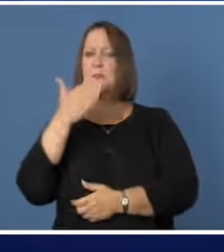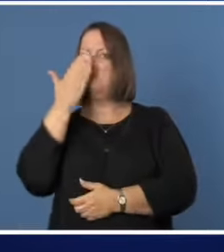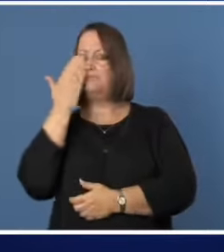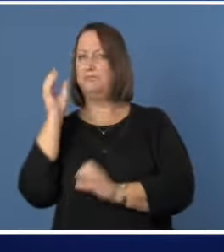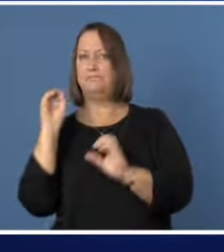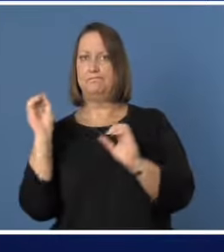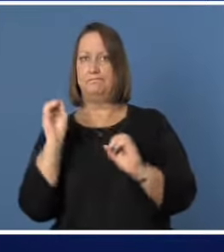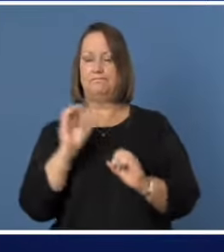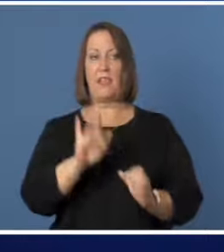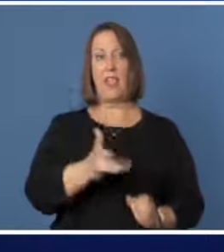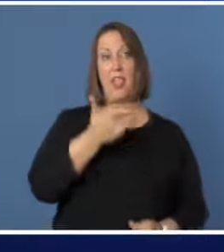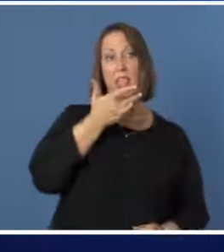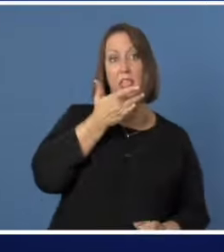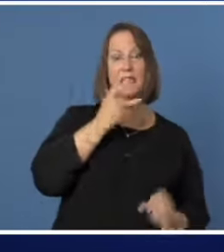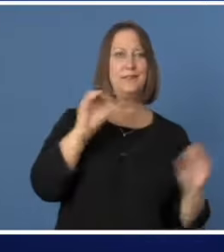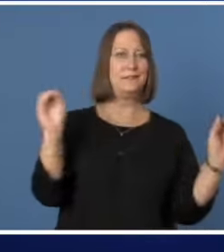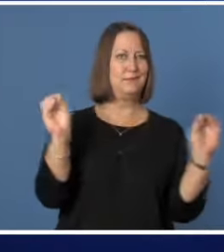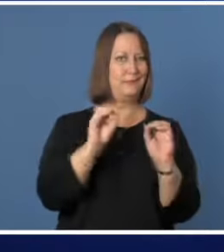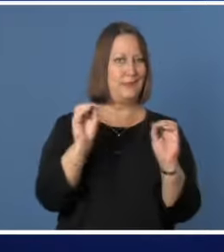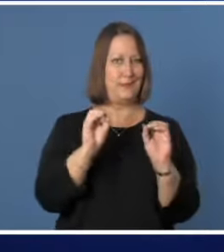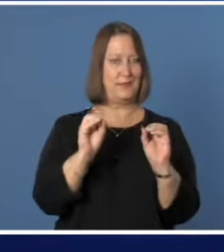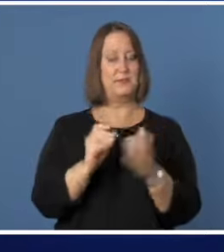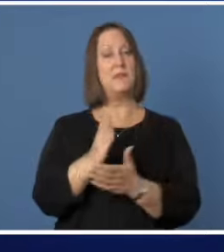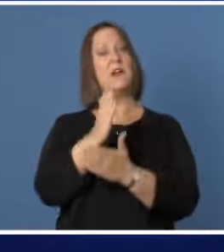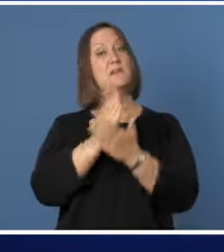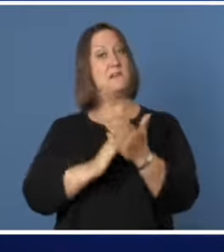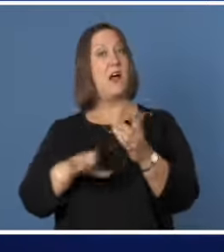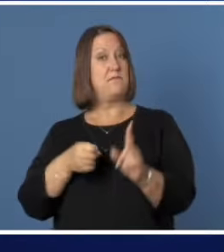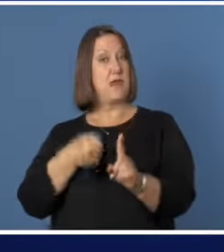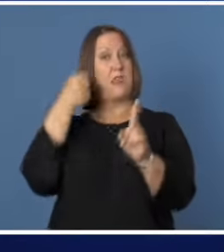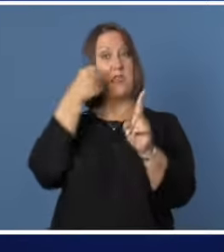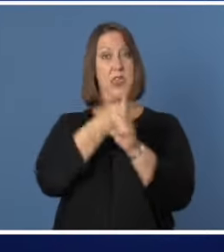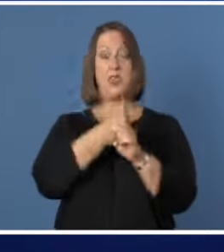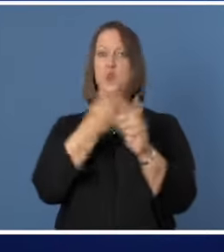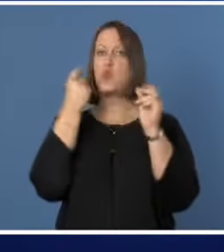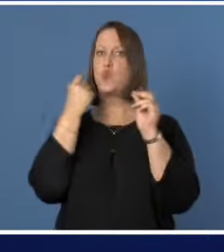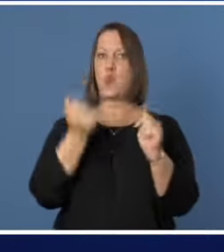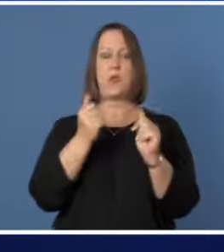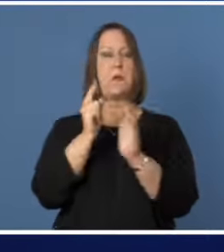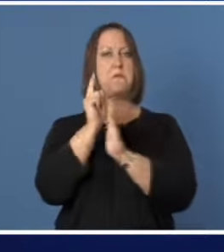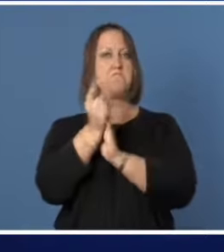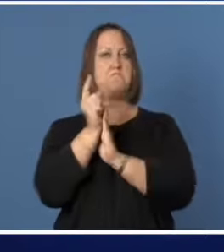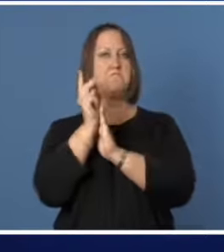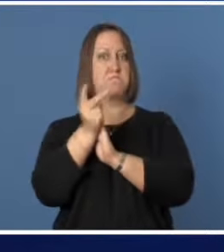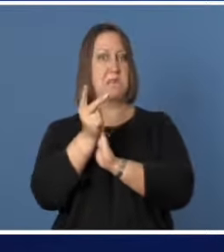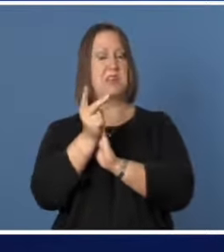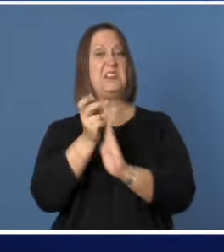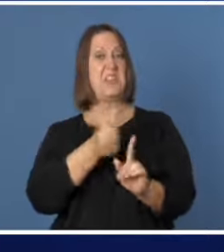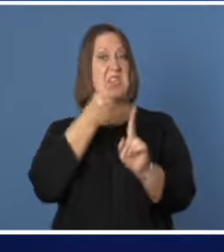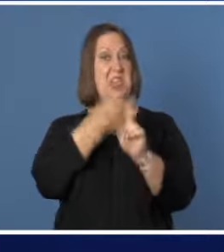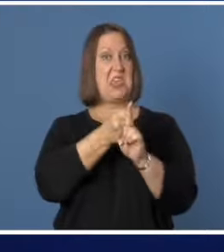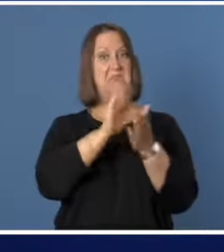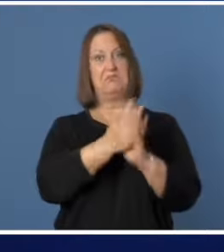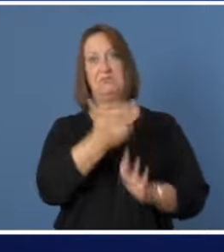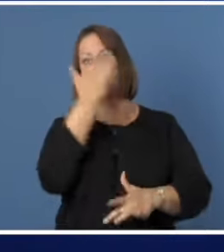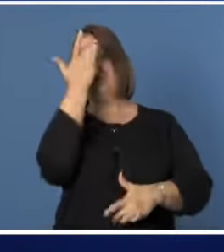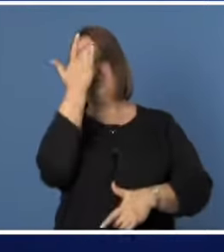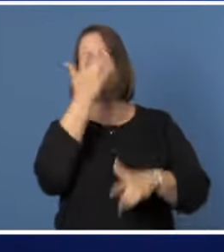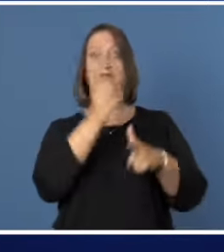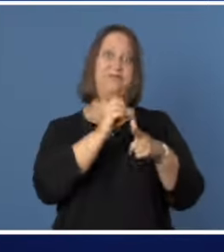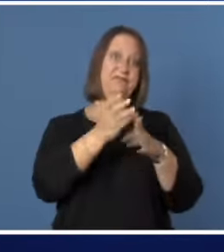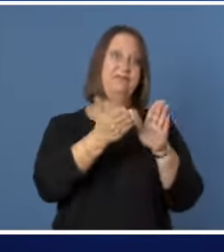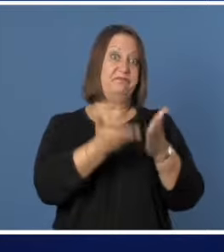be odorless and tasteless. They can have an immediate effect, a few seconds